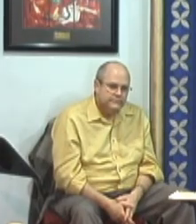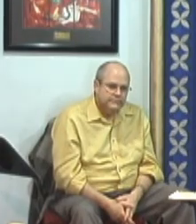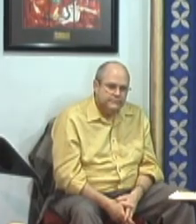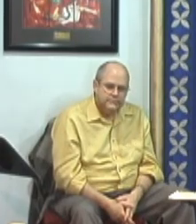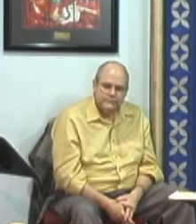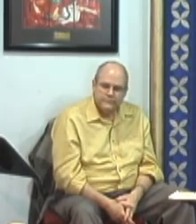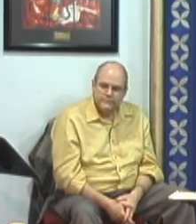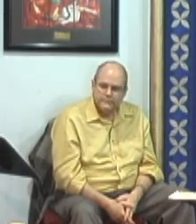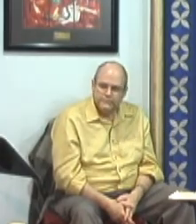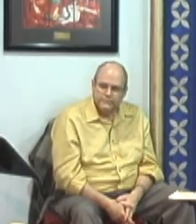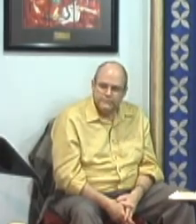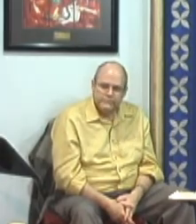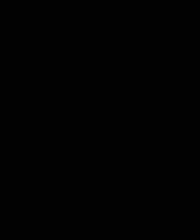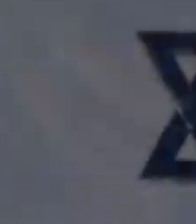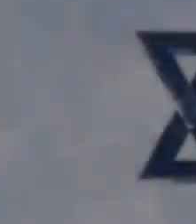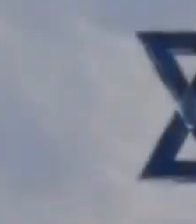Amen.